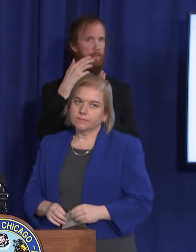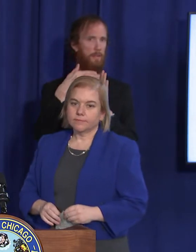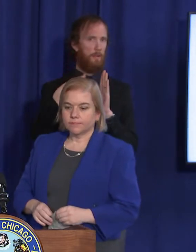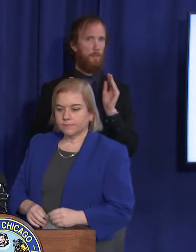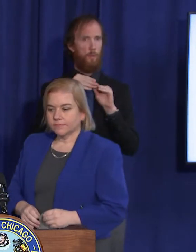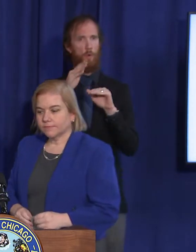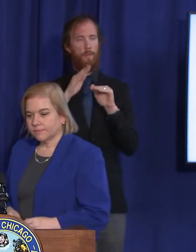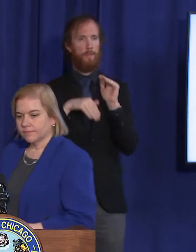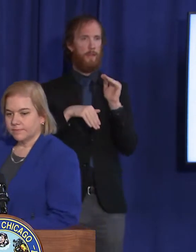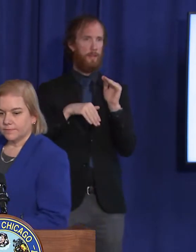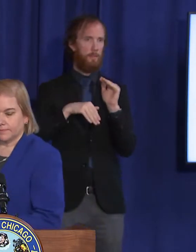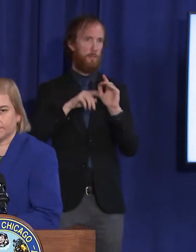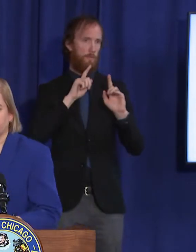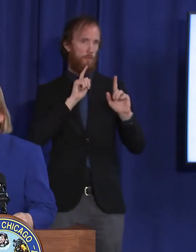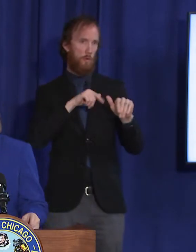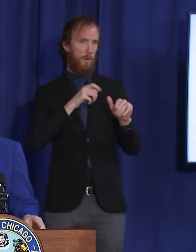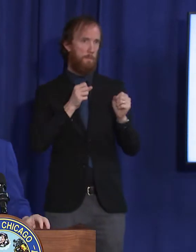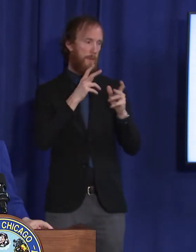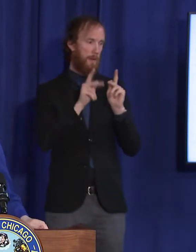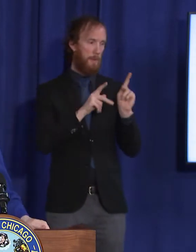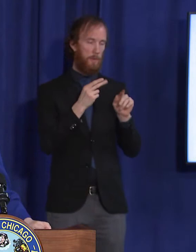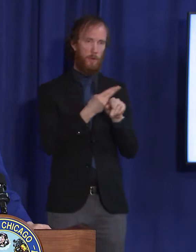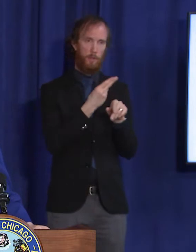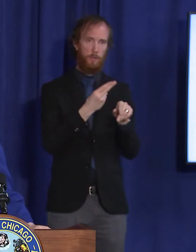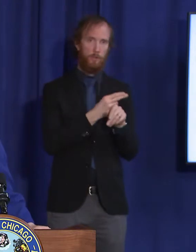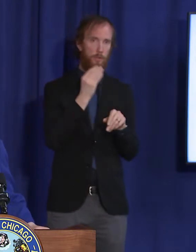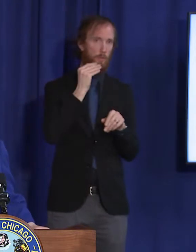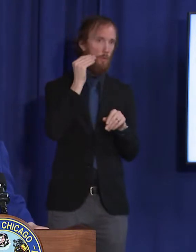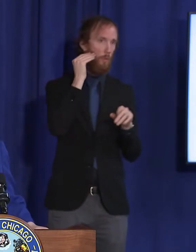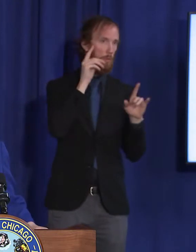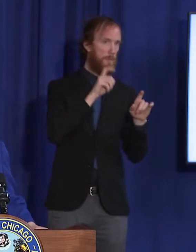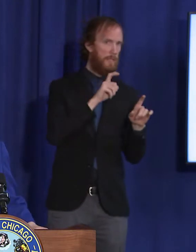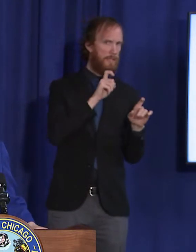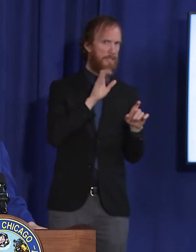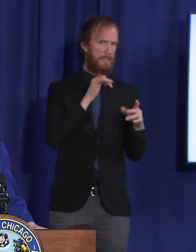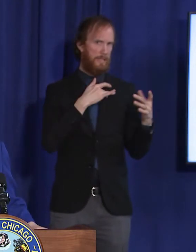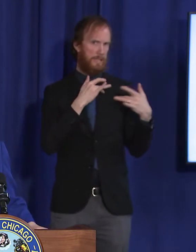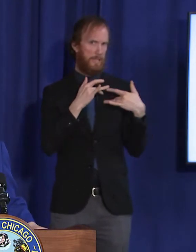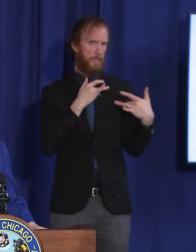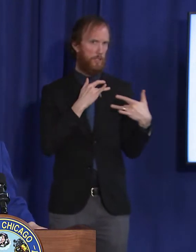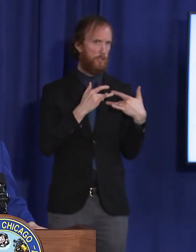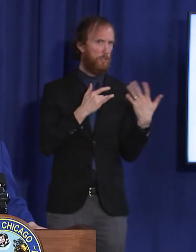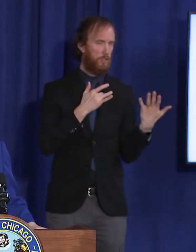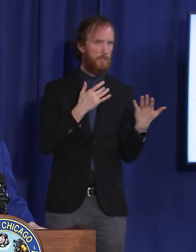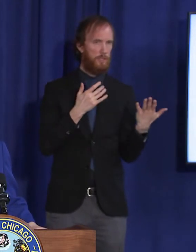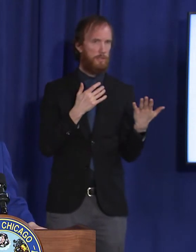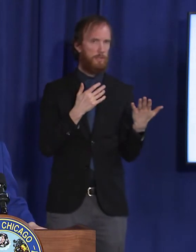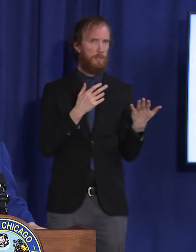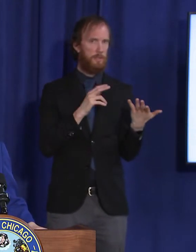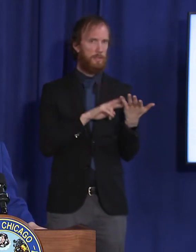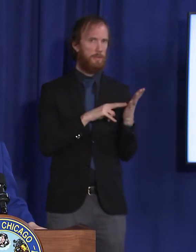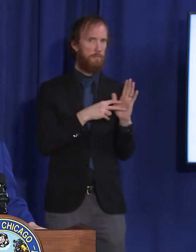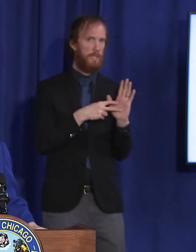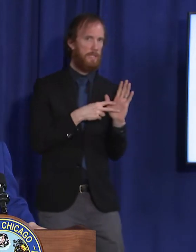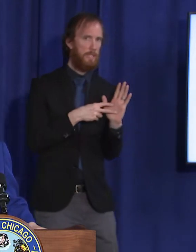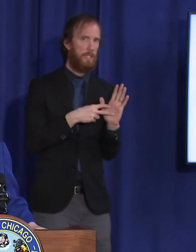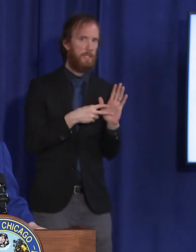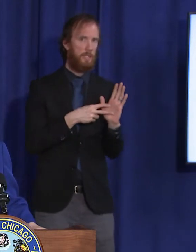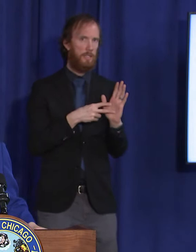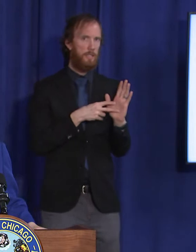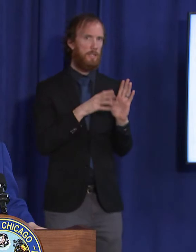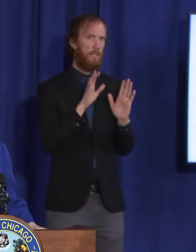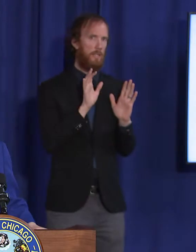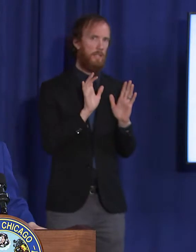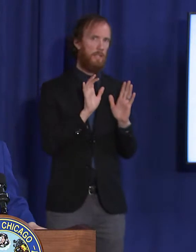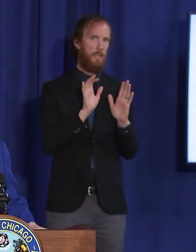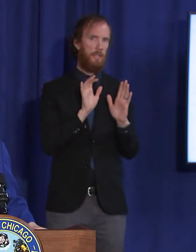because so many people are taking home tests? And is that concerning to you given the fact that that's an indicator of what hospitalizations and deaths